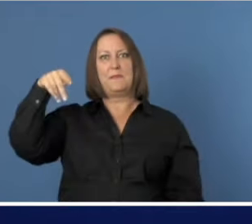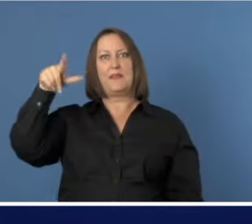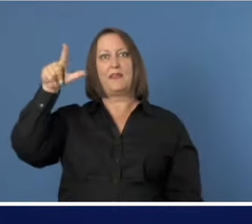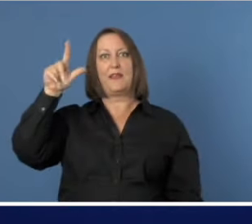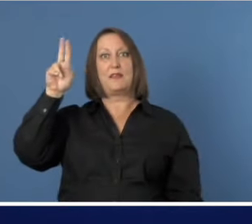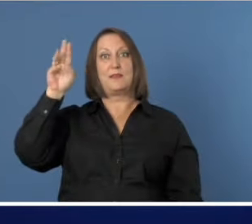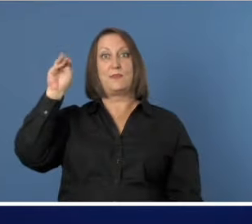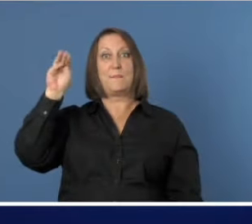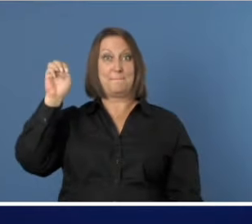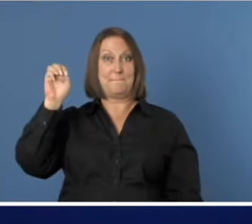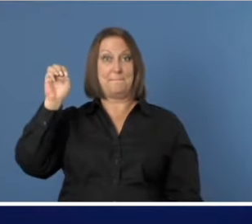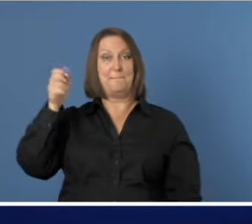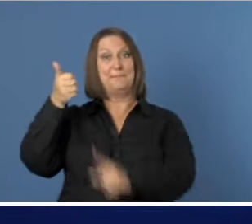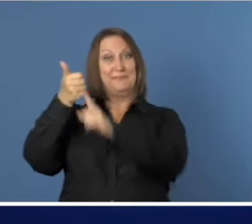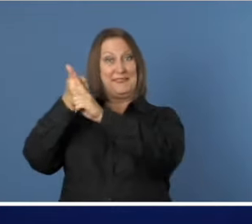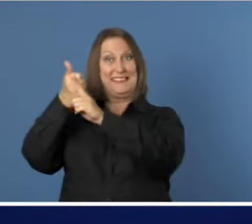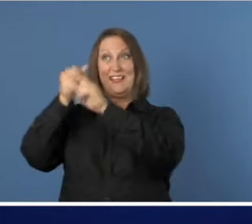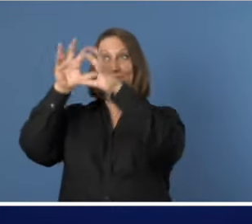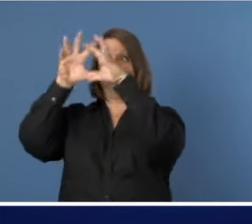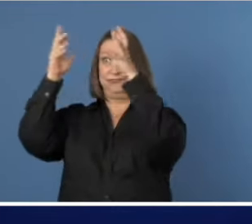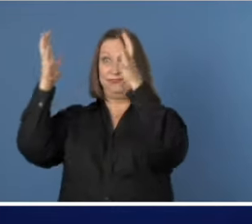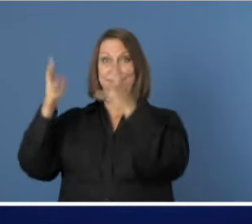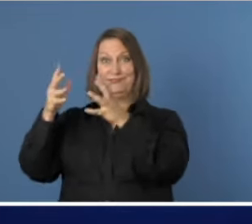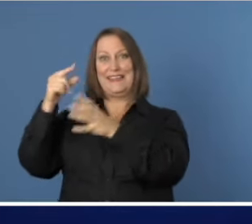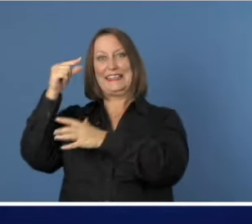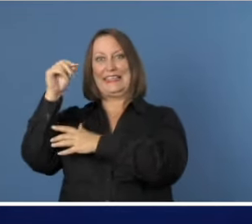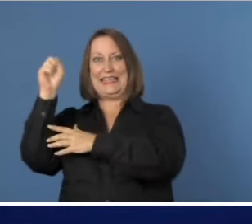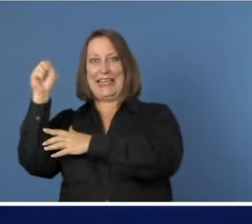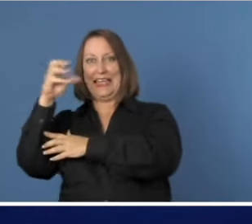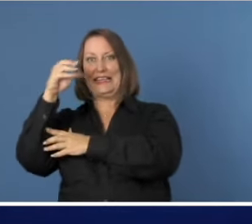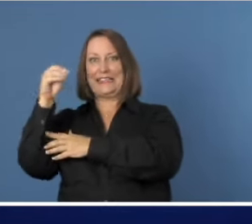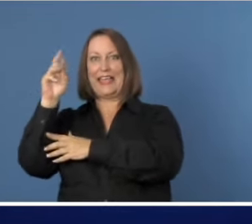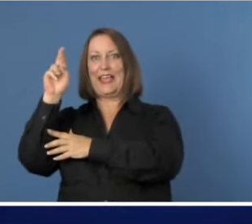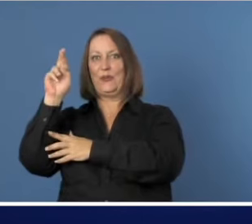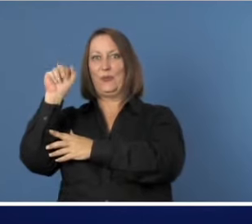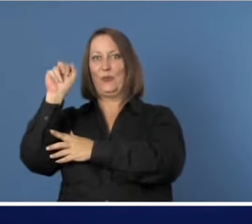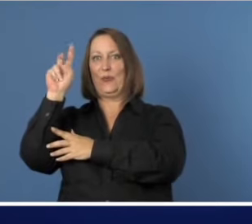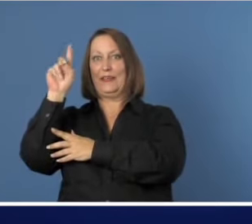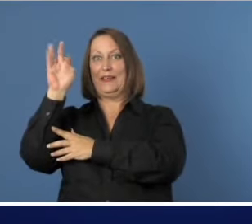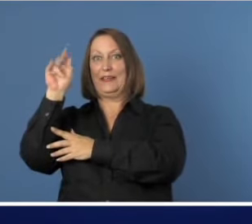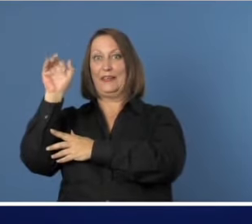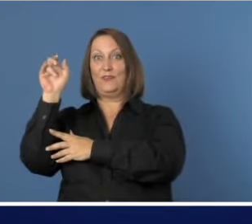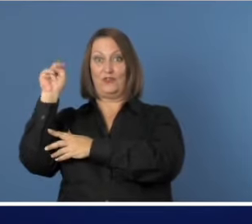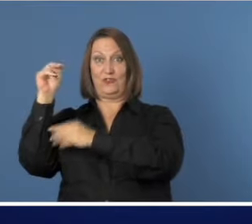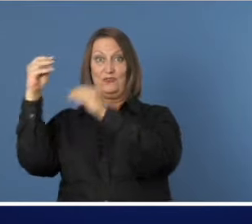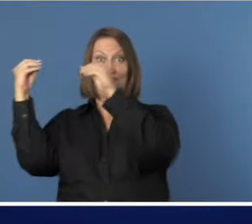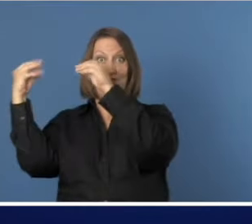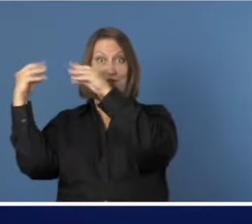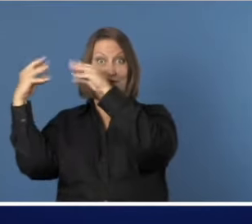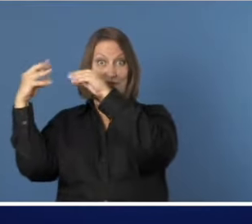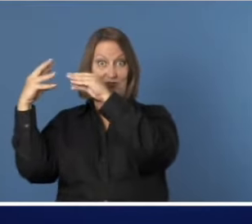a cloud-like formation of radioactive gases and particles.